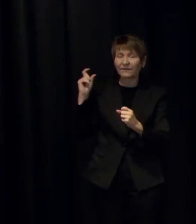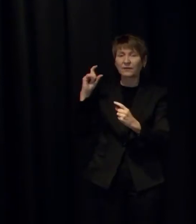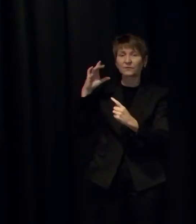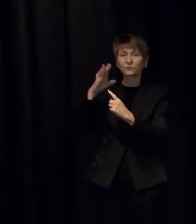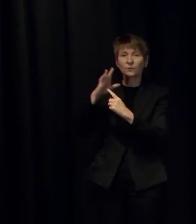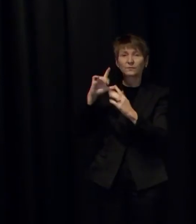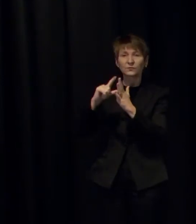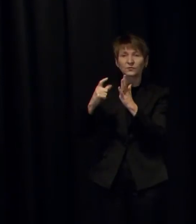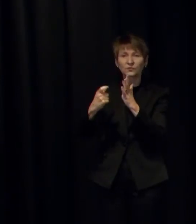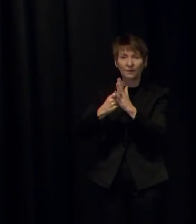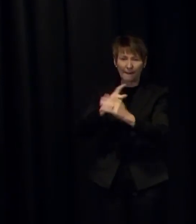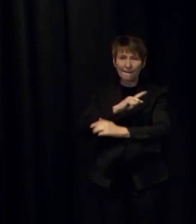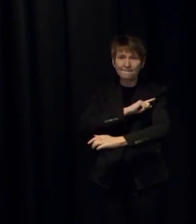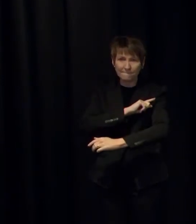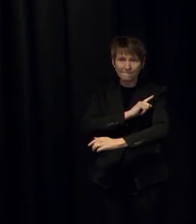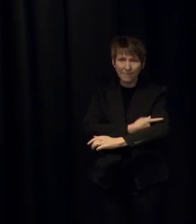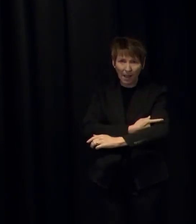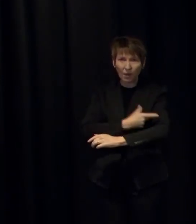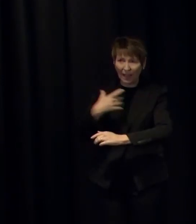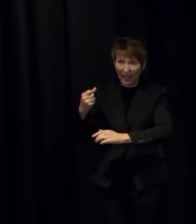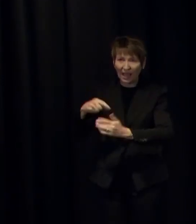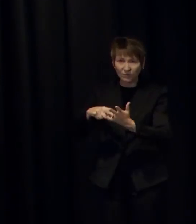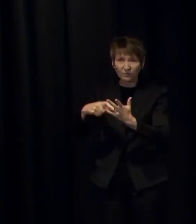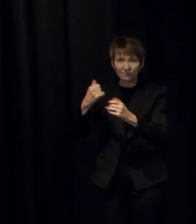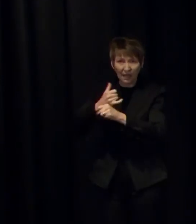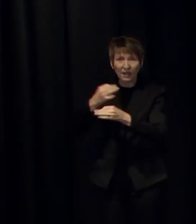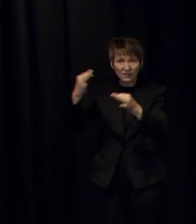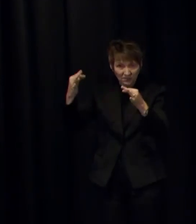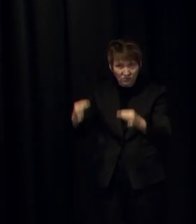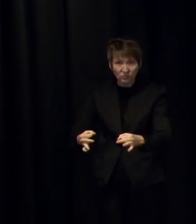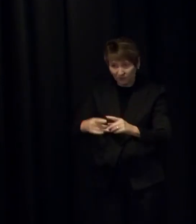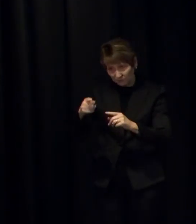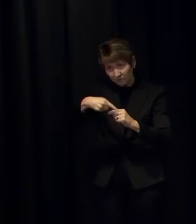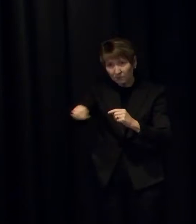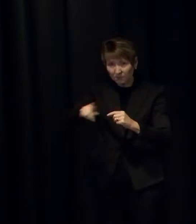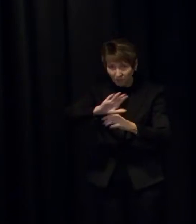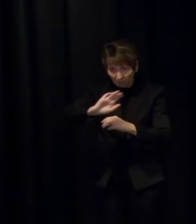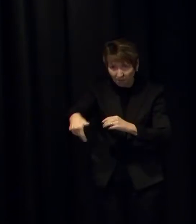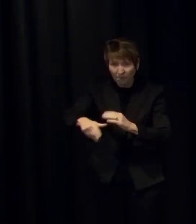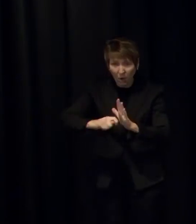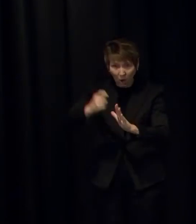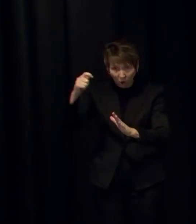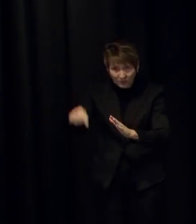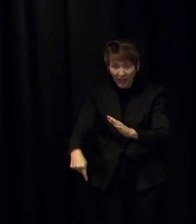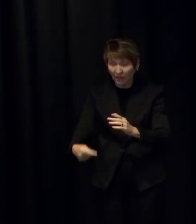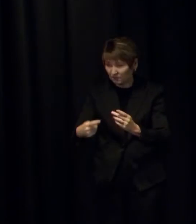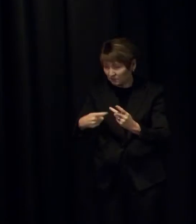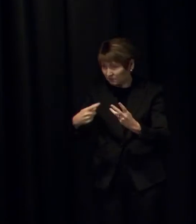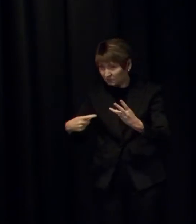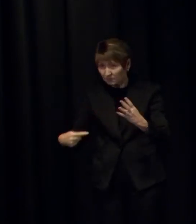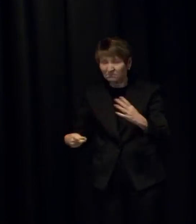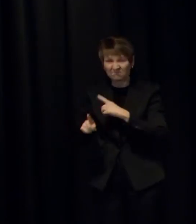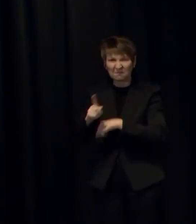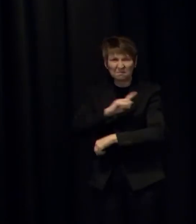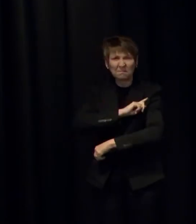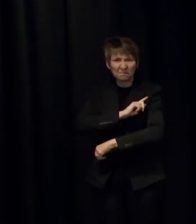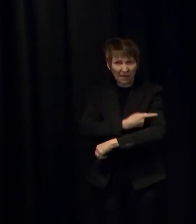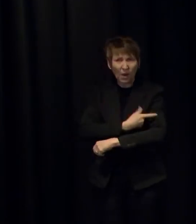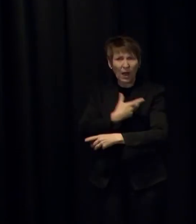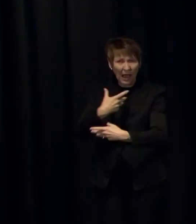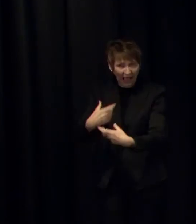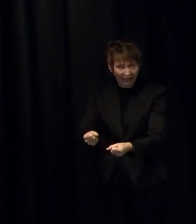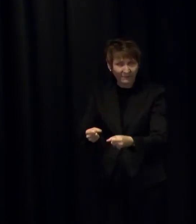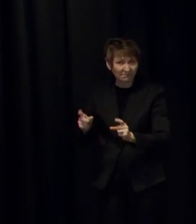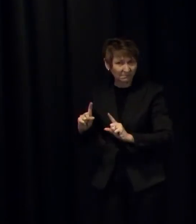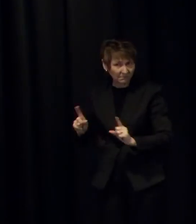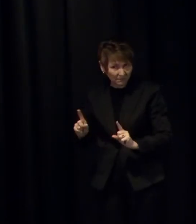the same level of power even after we get up? That's not a matter of the vaccination rates. That's a matter of the Public Health and Wellbeing